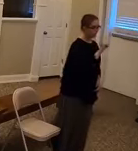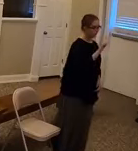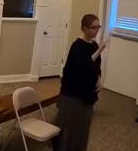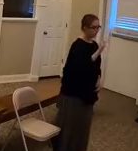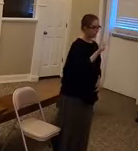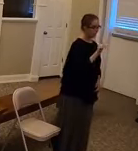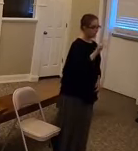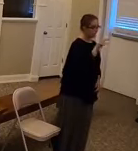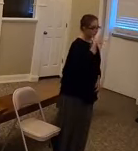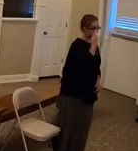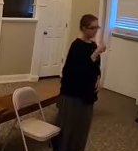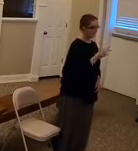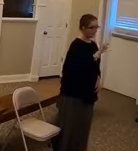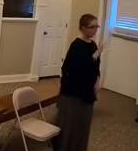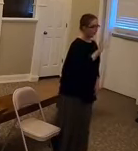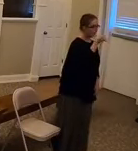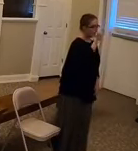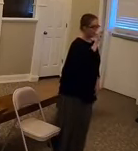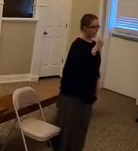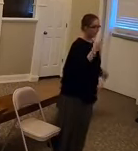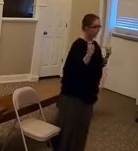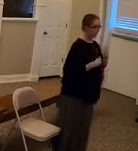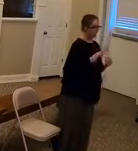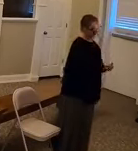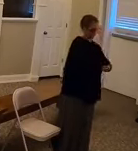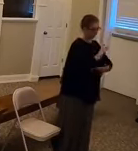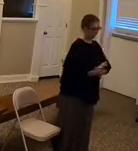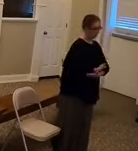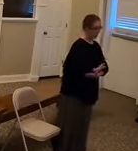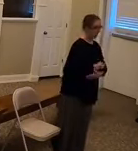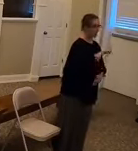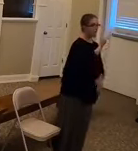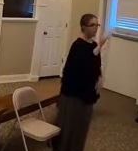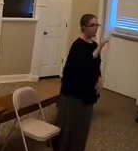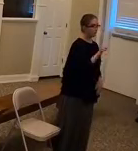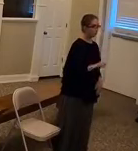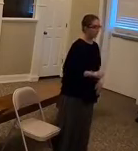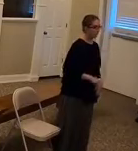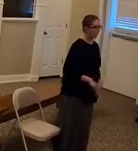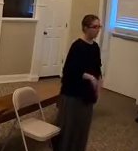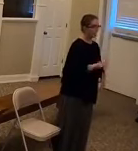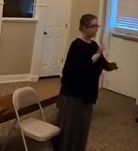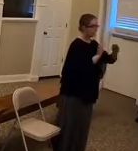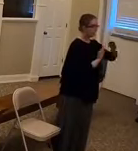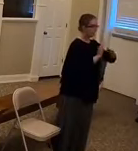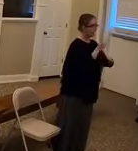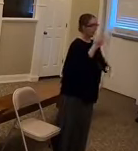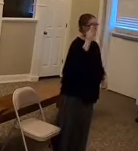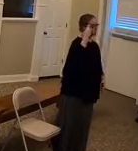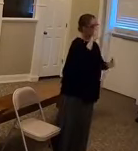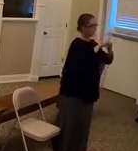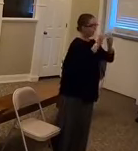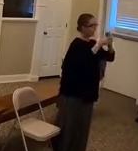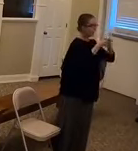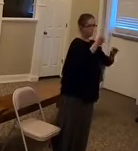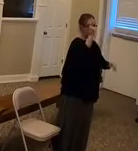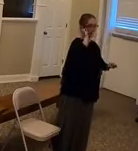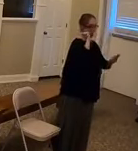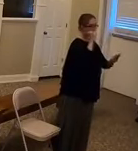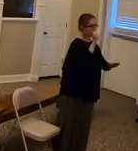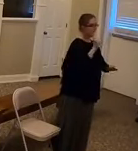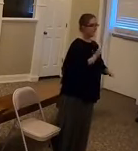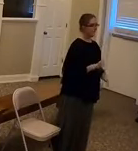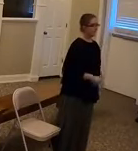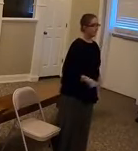Ziba said unto the king, Jonathan hath yet a son which is lame on his feet. Now, if you know the story, the backstory